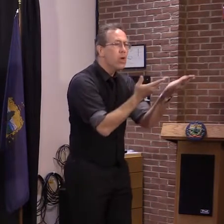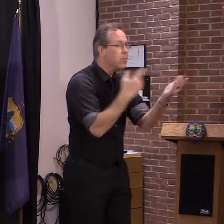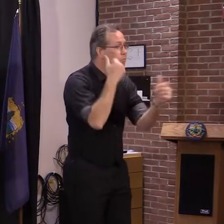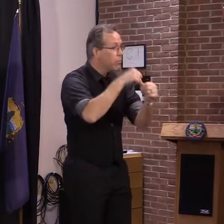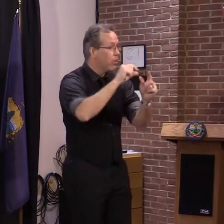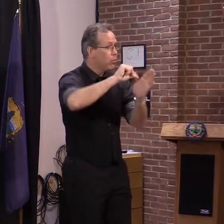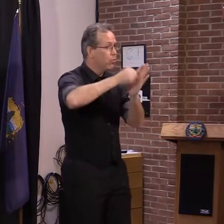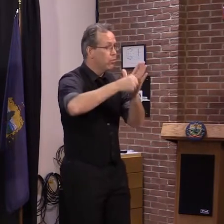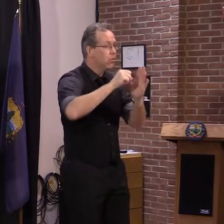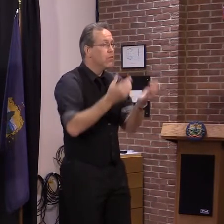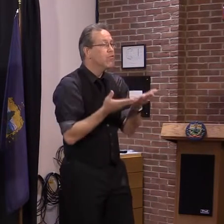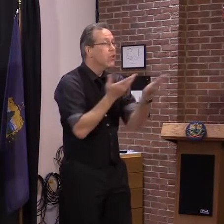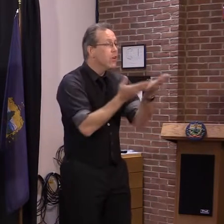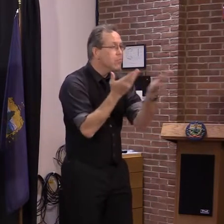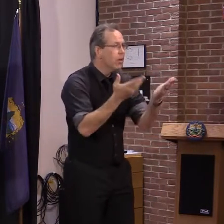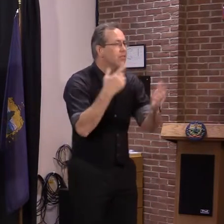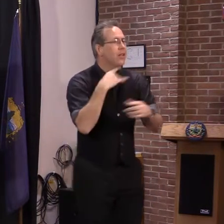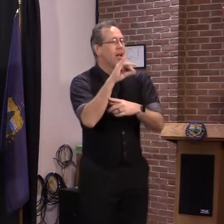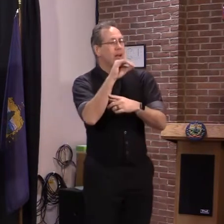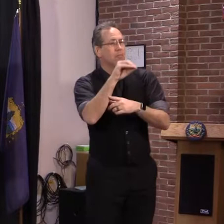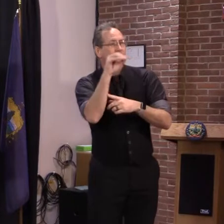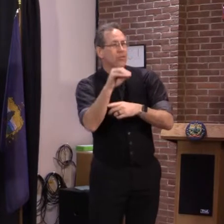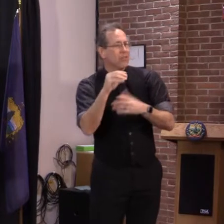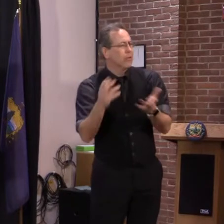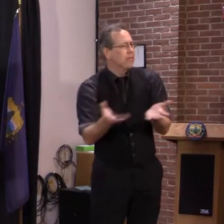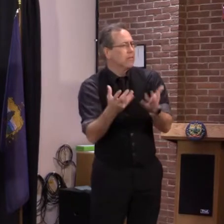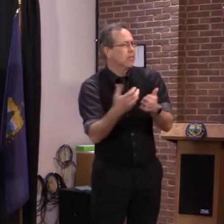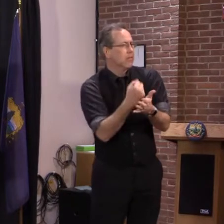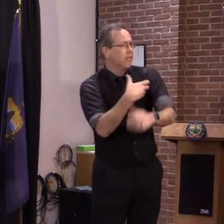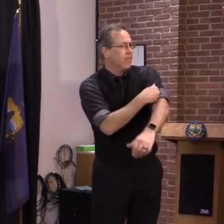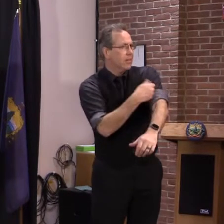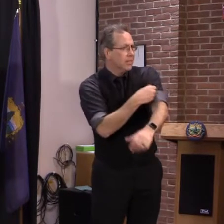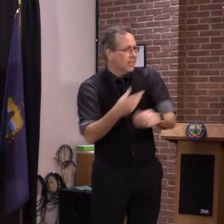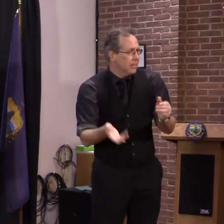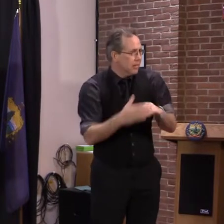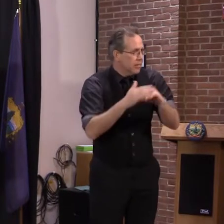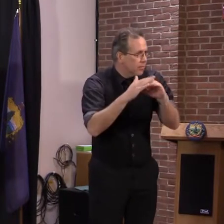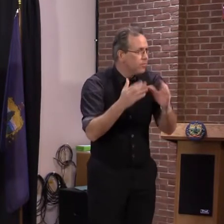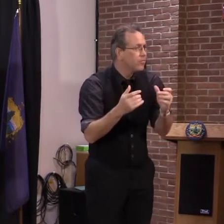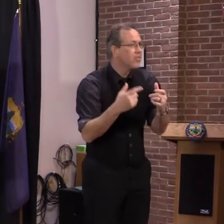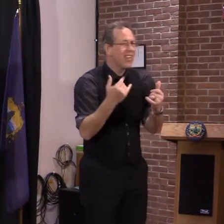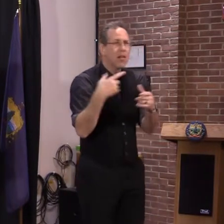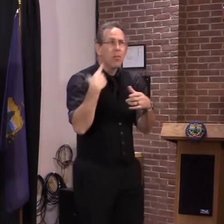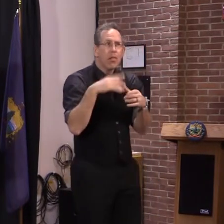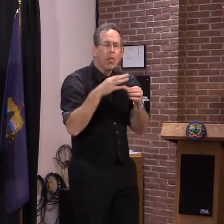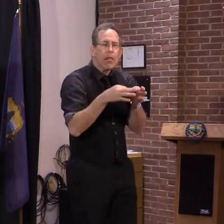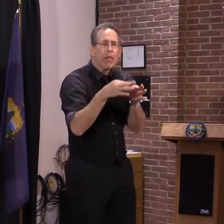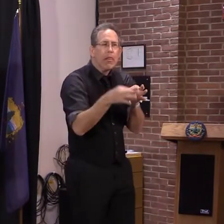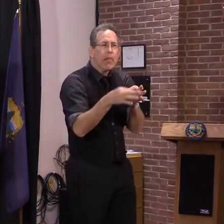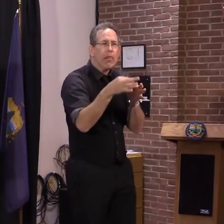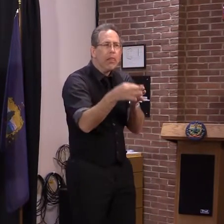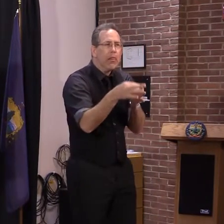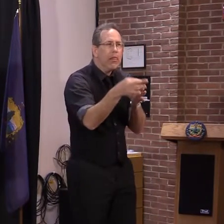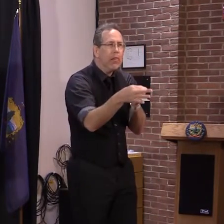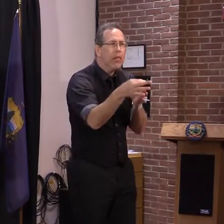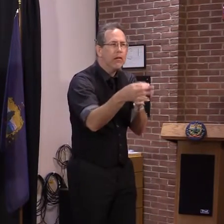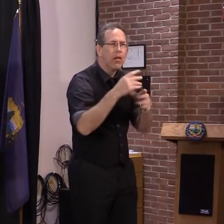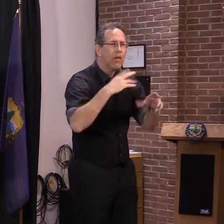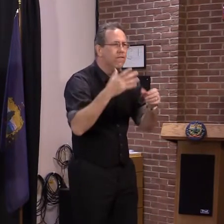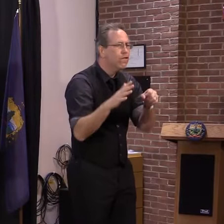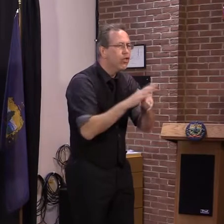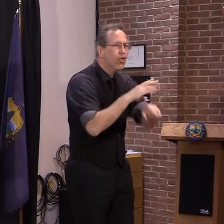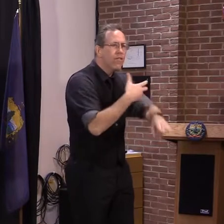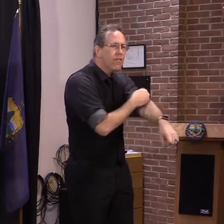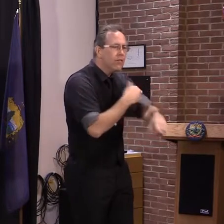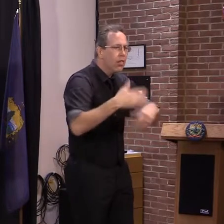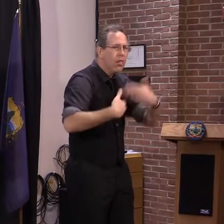students were vaccinated. Unfortunately, that recommendation was delayed several times with a decision point scheduled